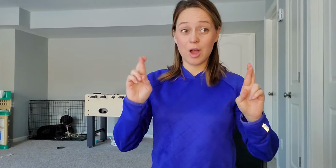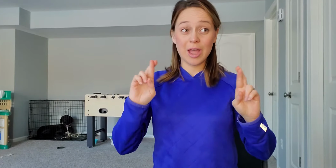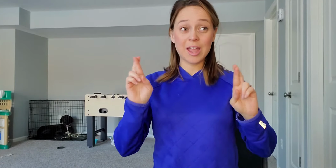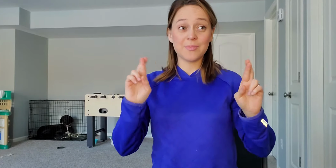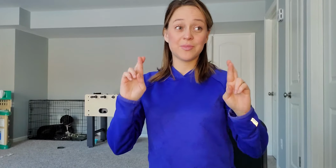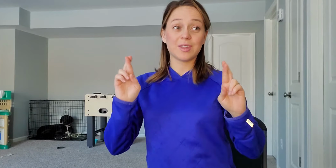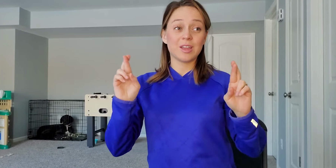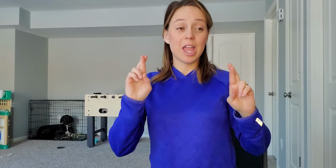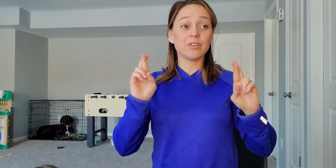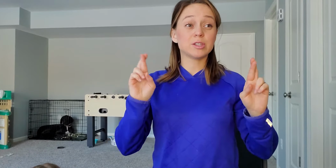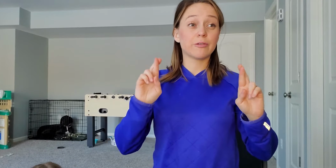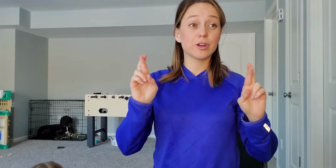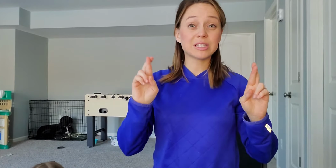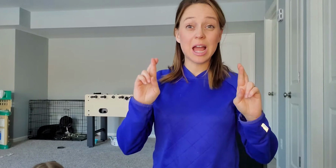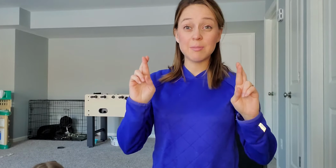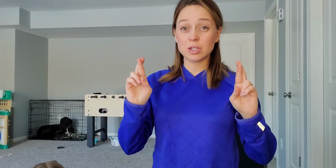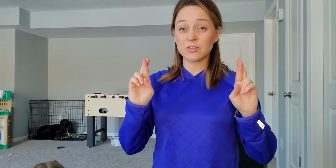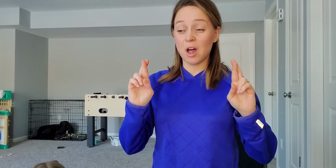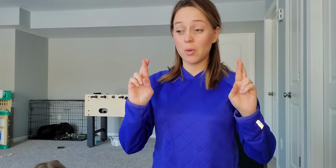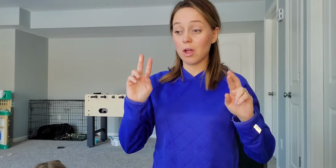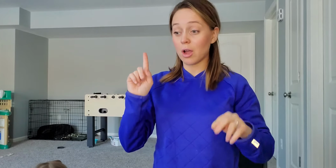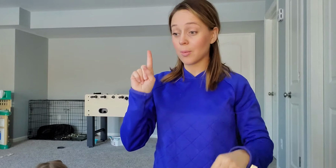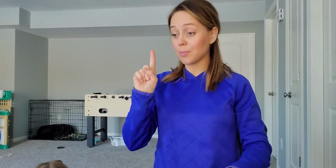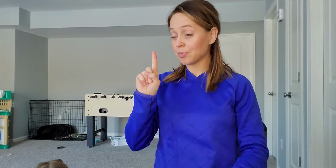Okay. If it's your first time, just follow along.